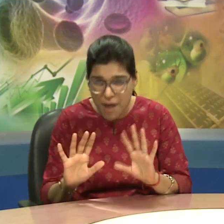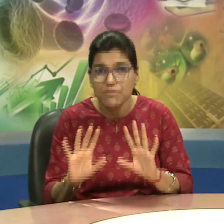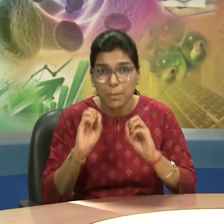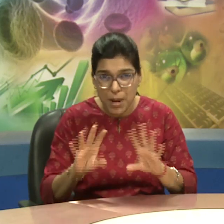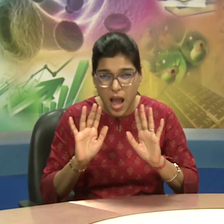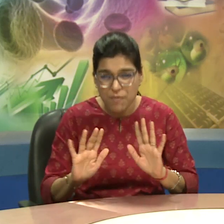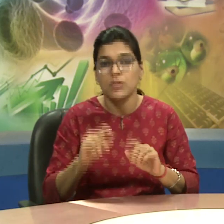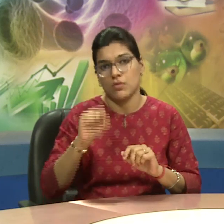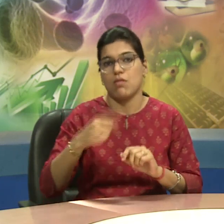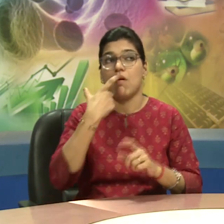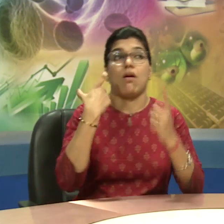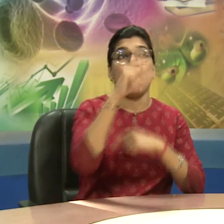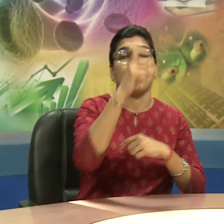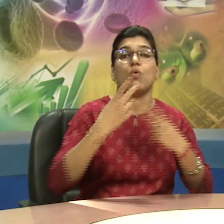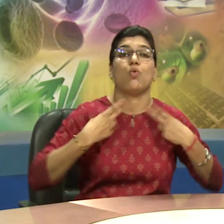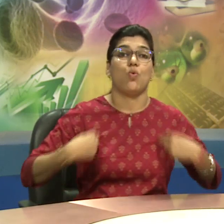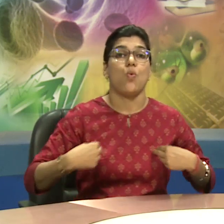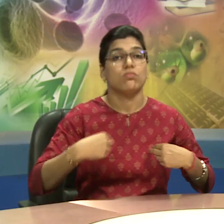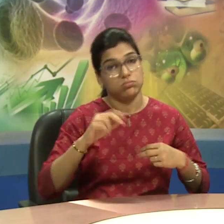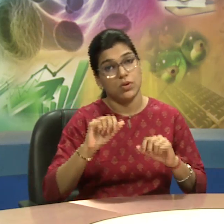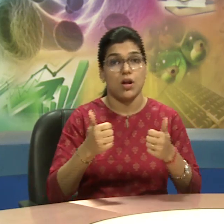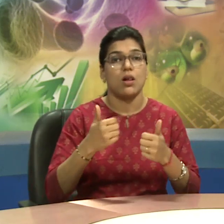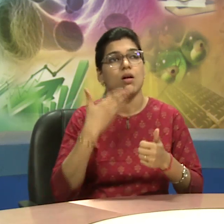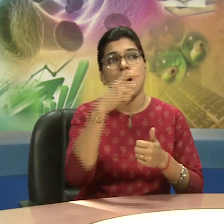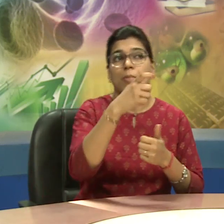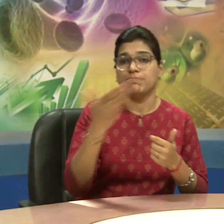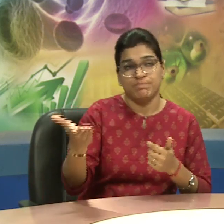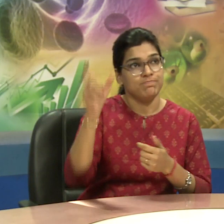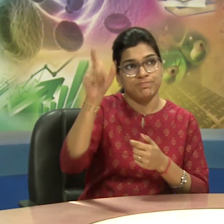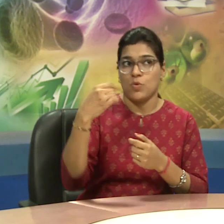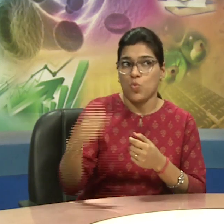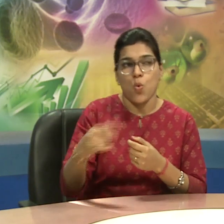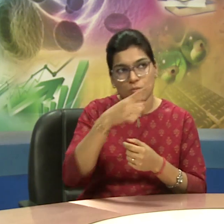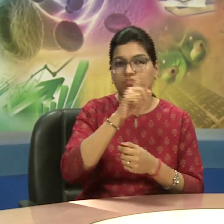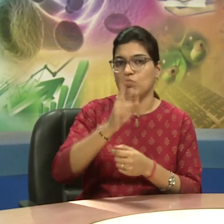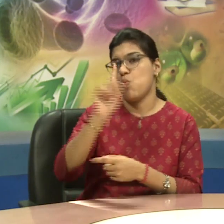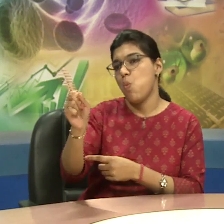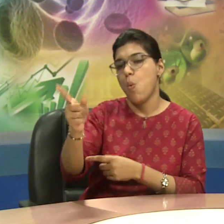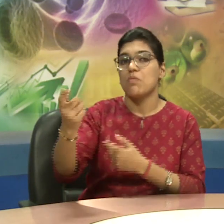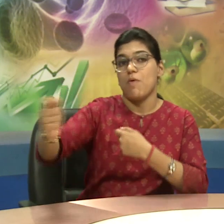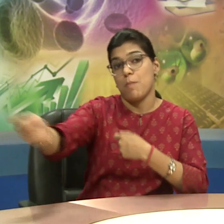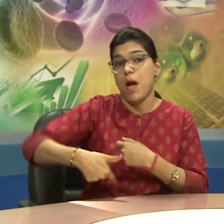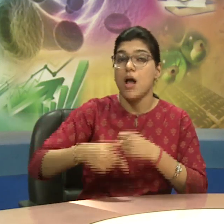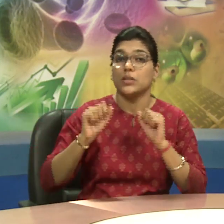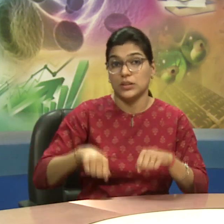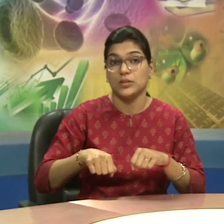Thirdly, consumers have the right to be heard in legal